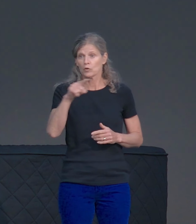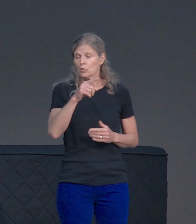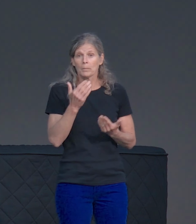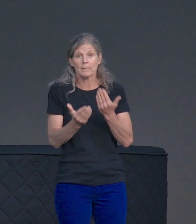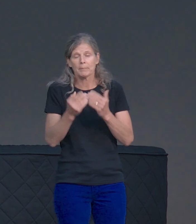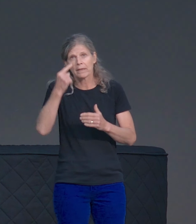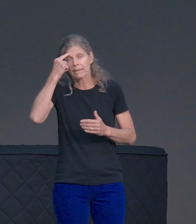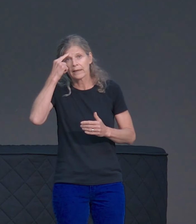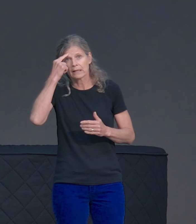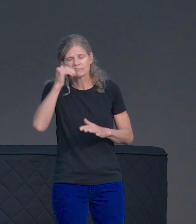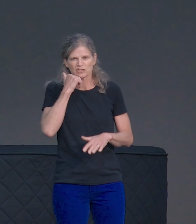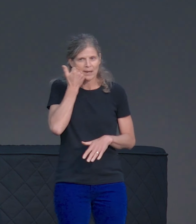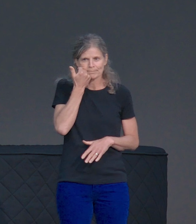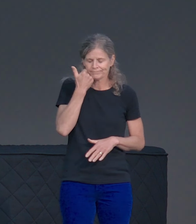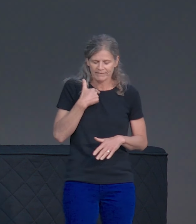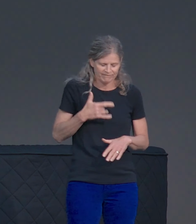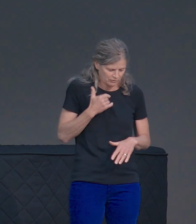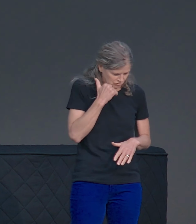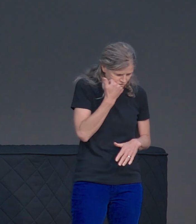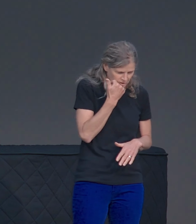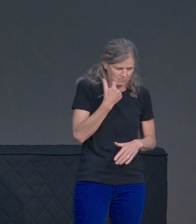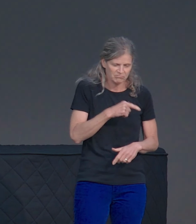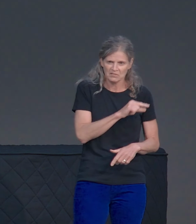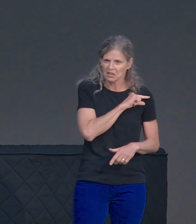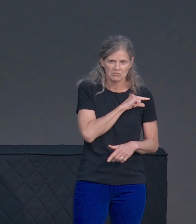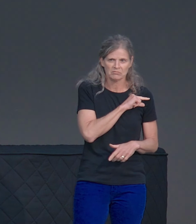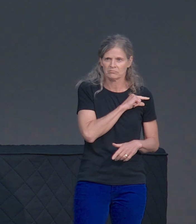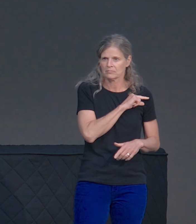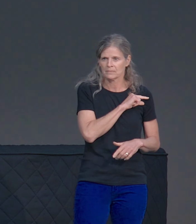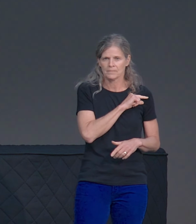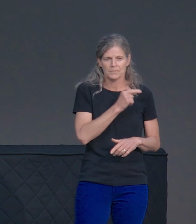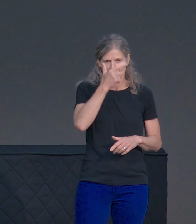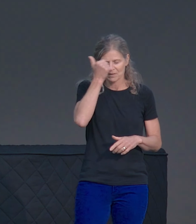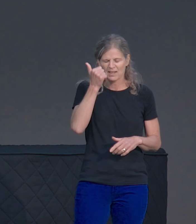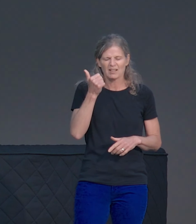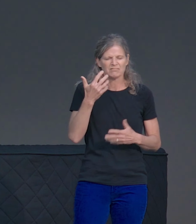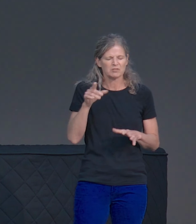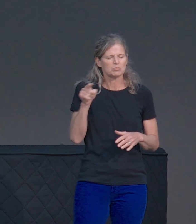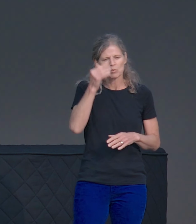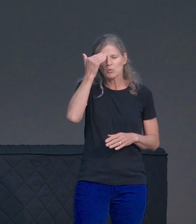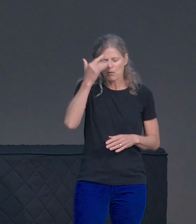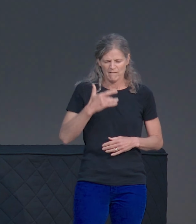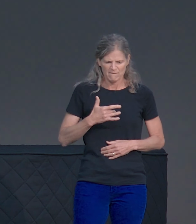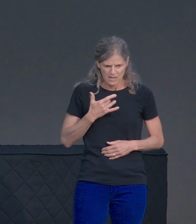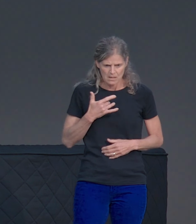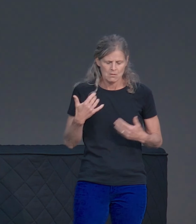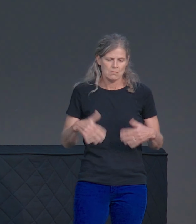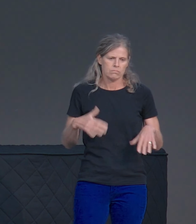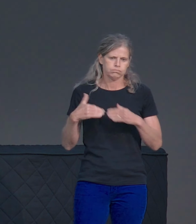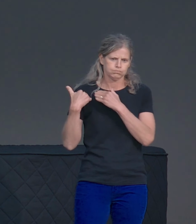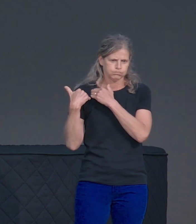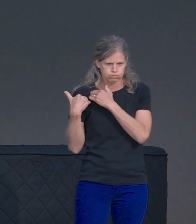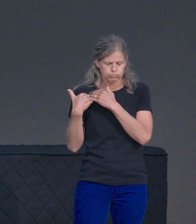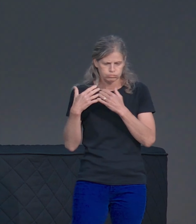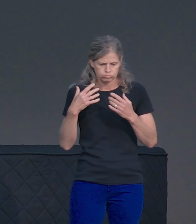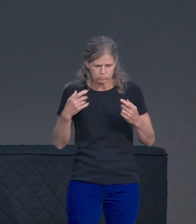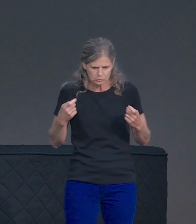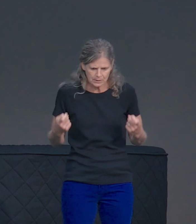be filled with shame and guilt because you know and feel an intense struggle with